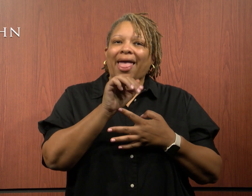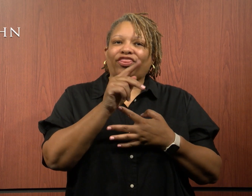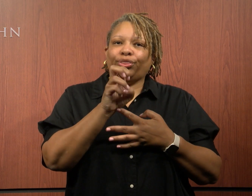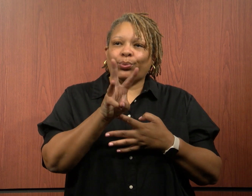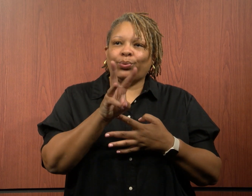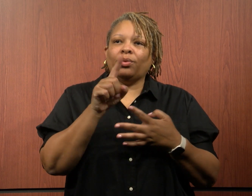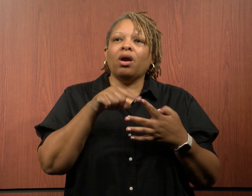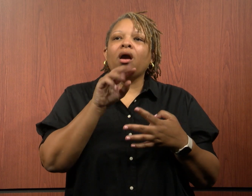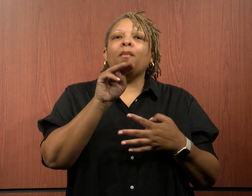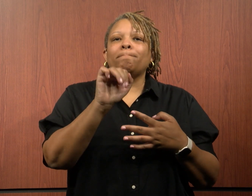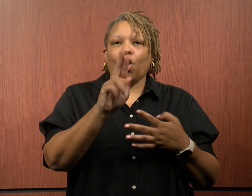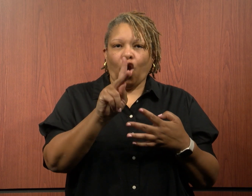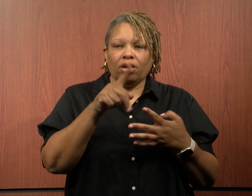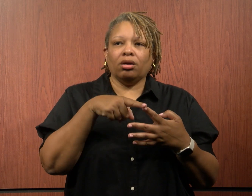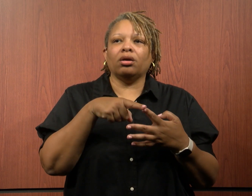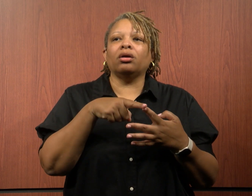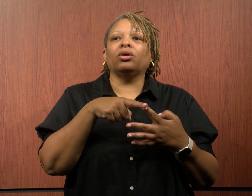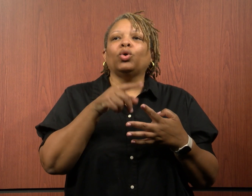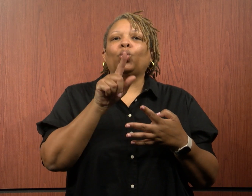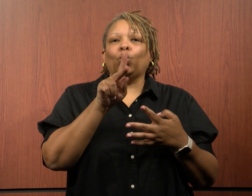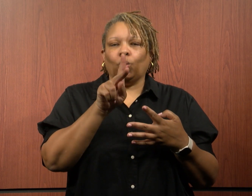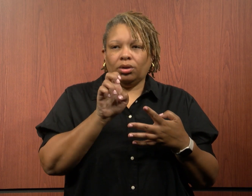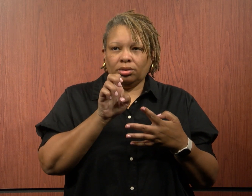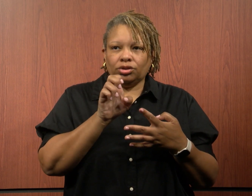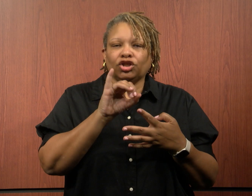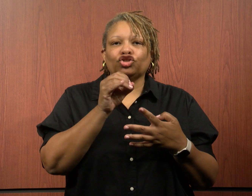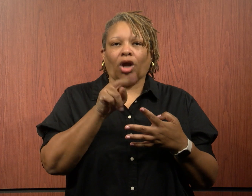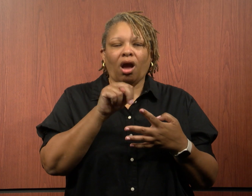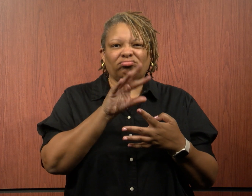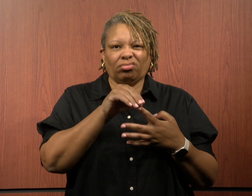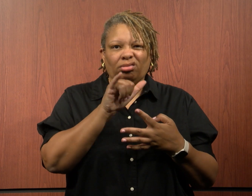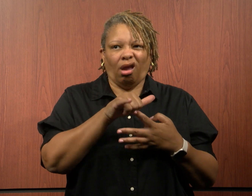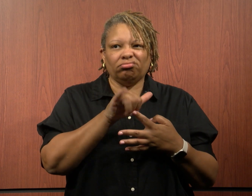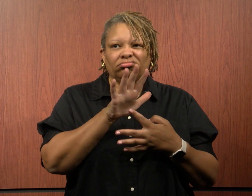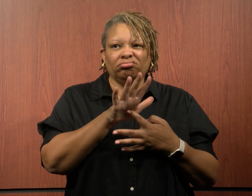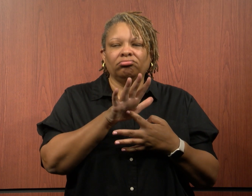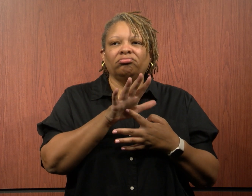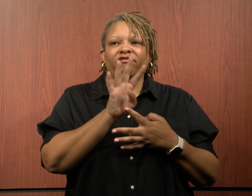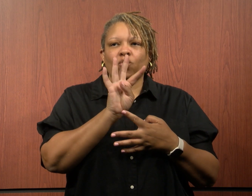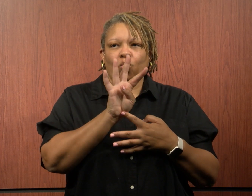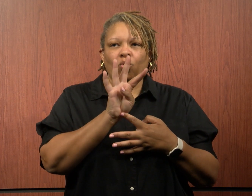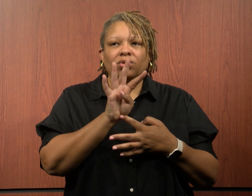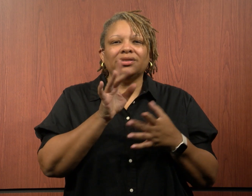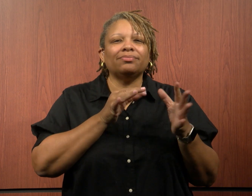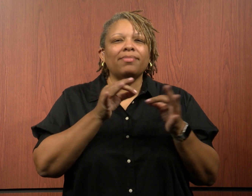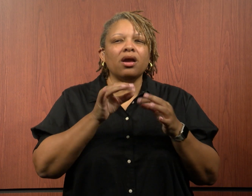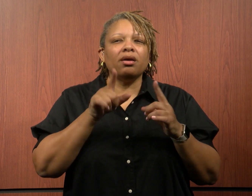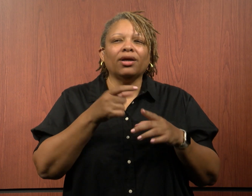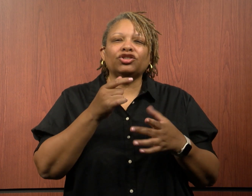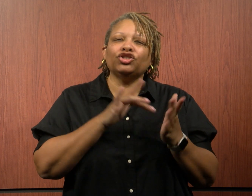John. Each book provides a unique perspective on the life and teachings of Jesus Christ.